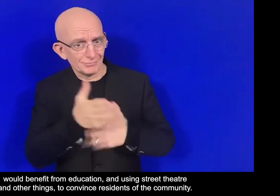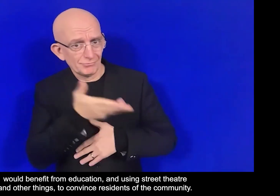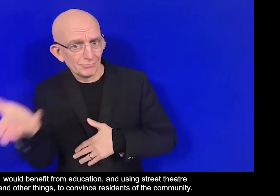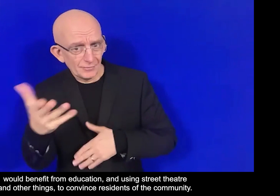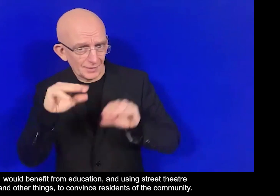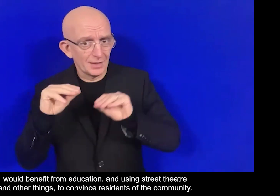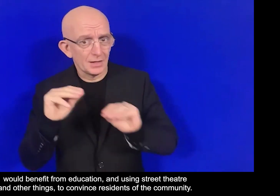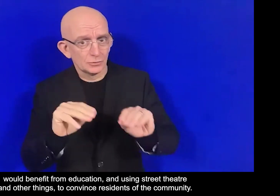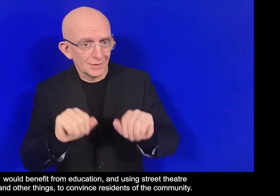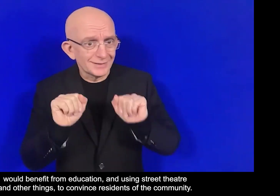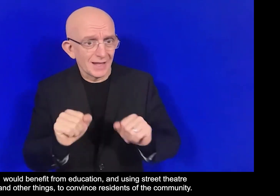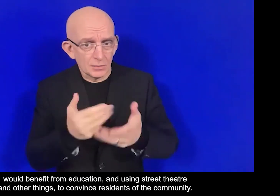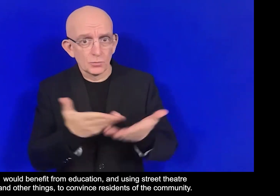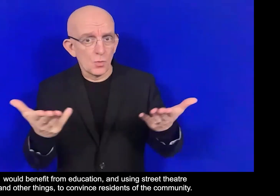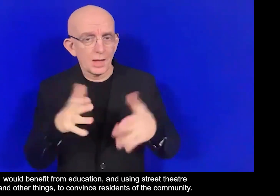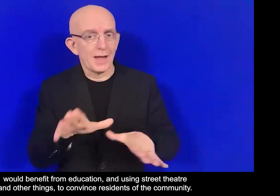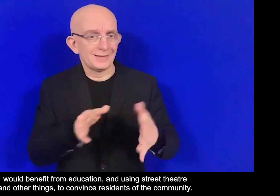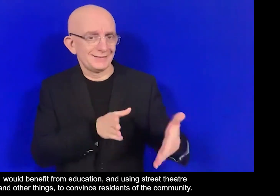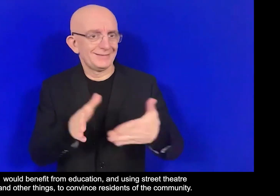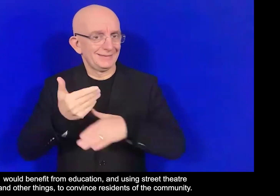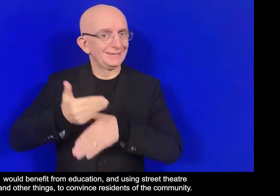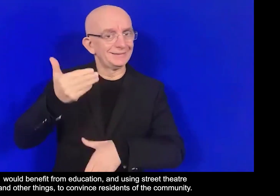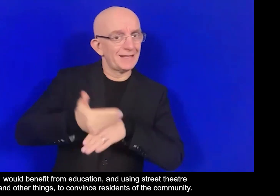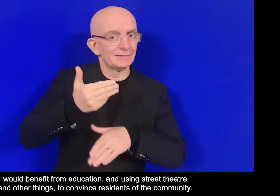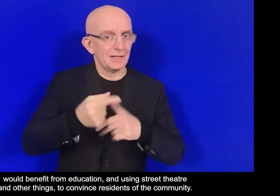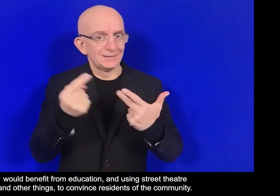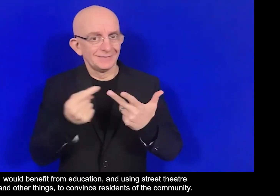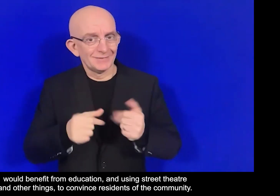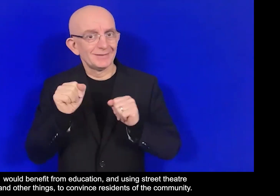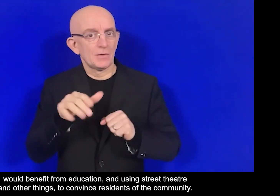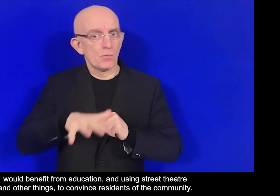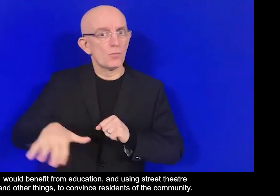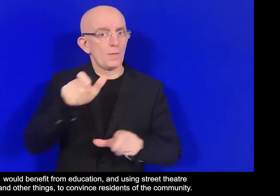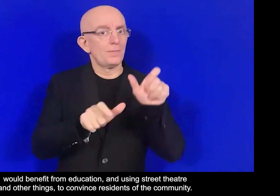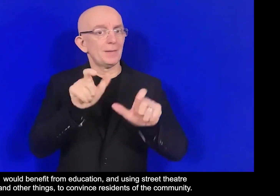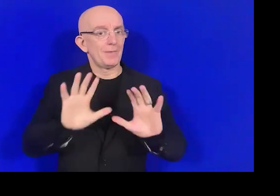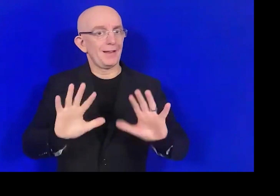to convince residents of the community.